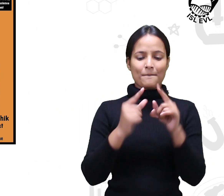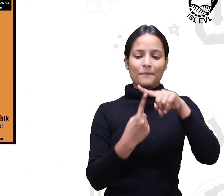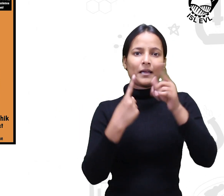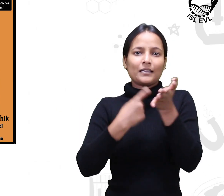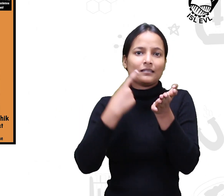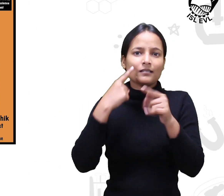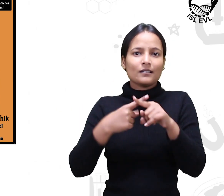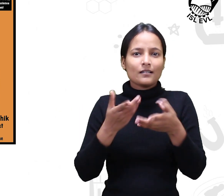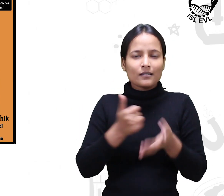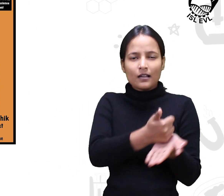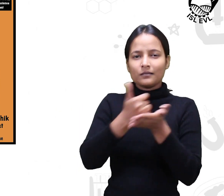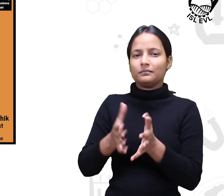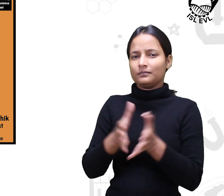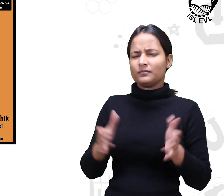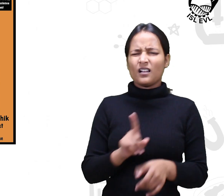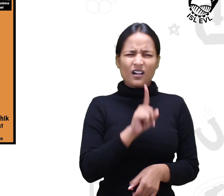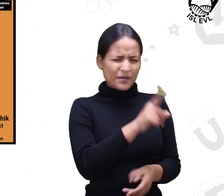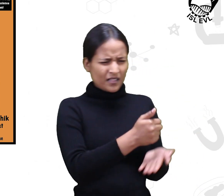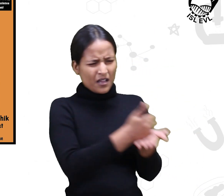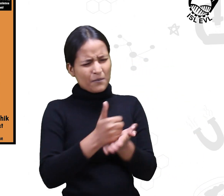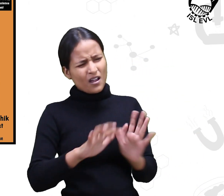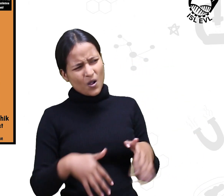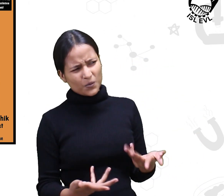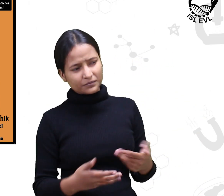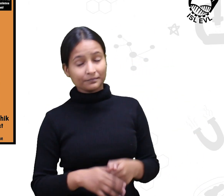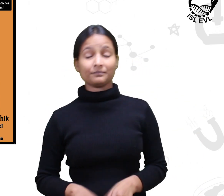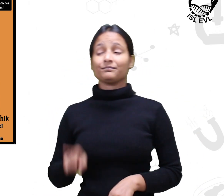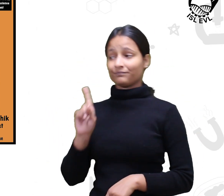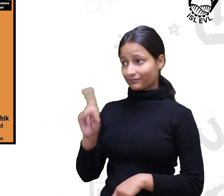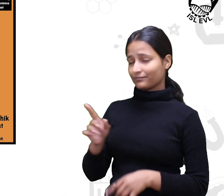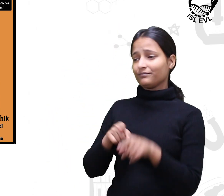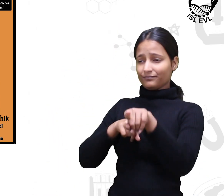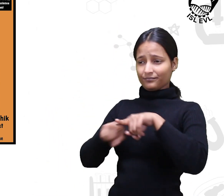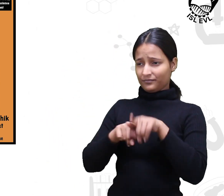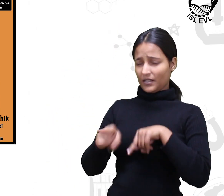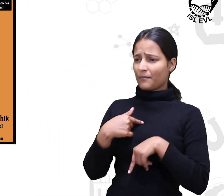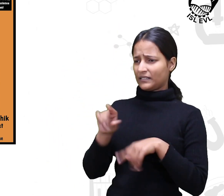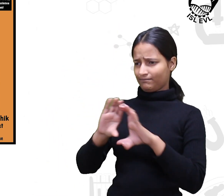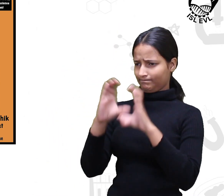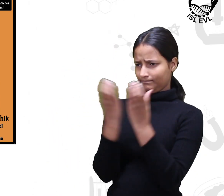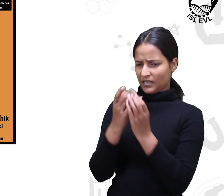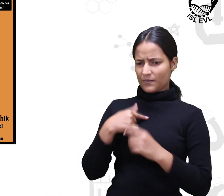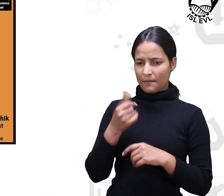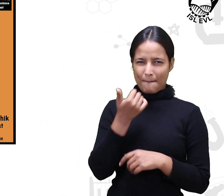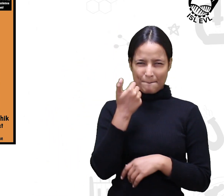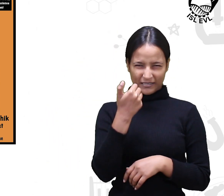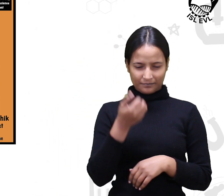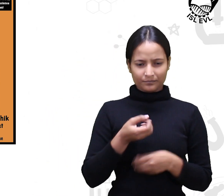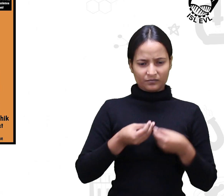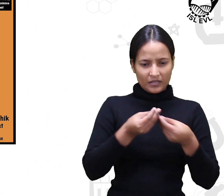But how does the matrix help? So let me give you a comparison. Isn't it easier for you to